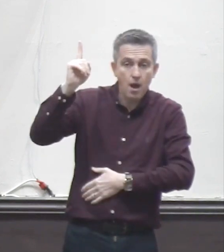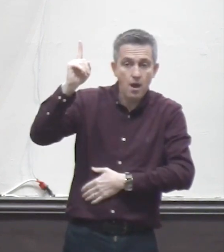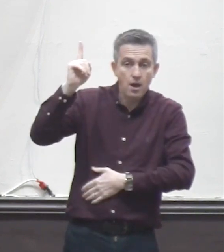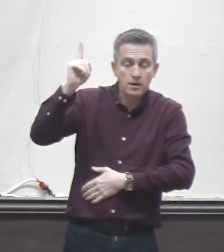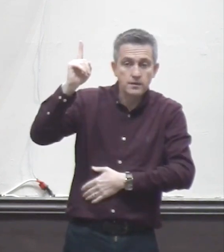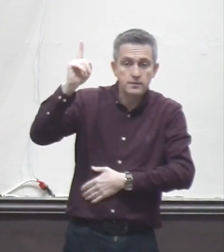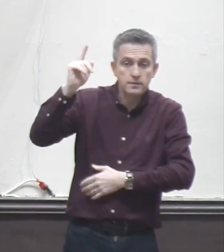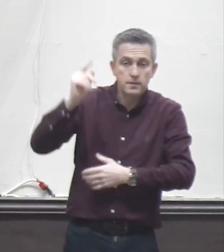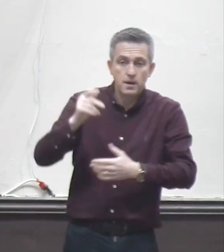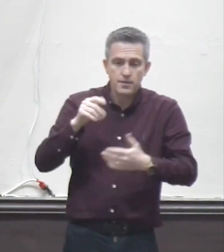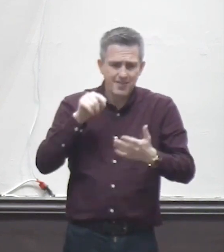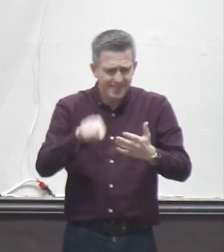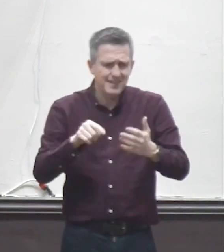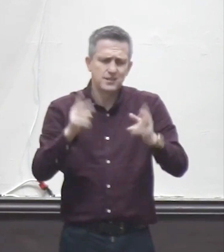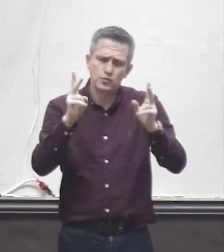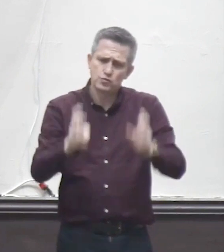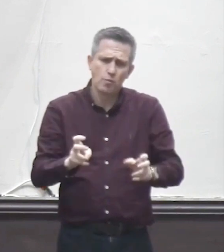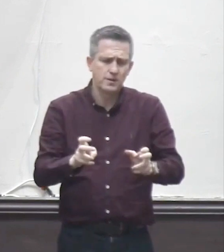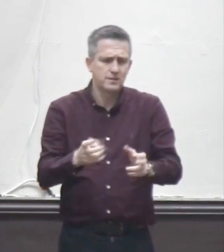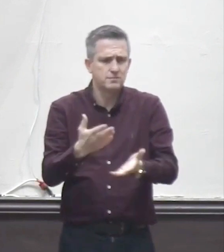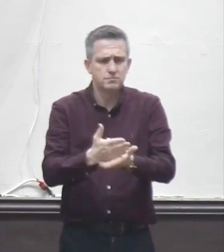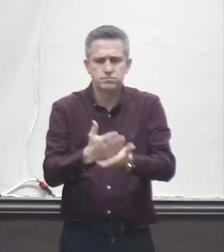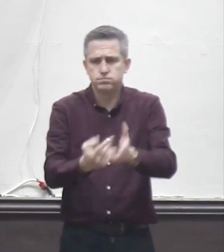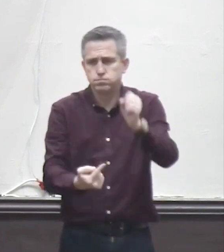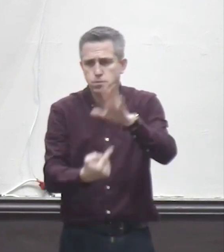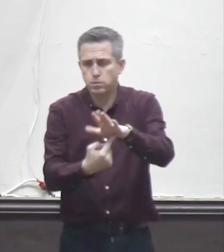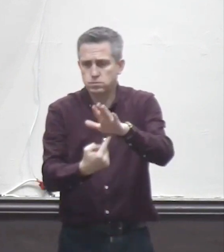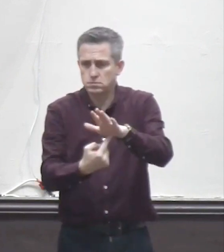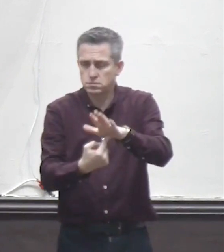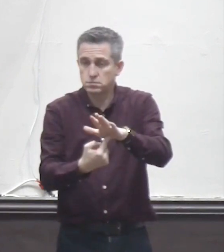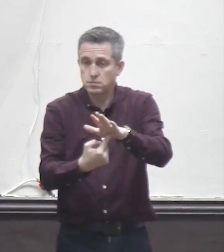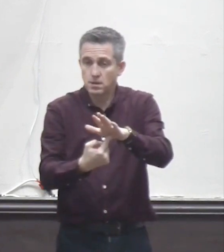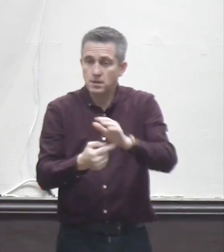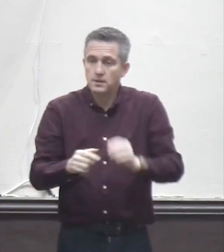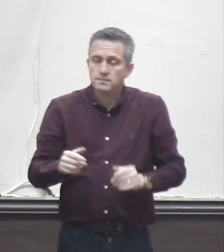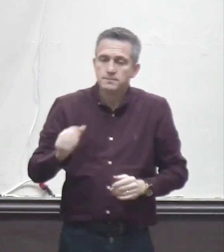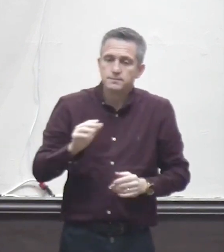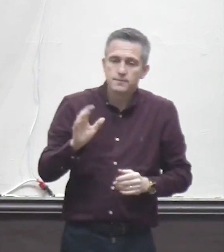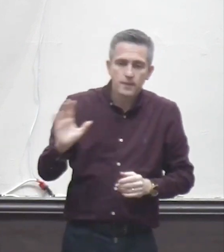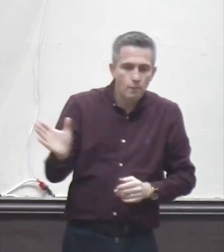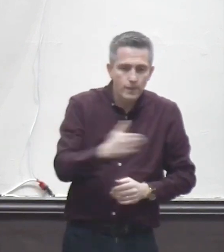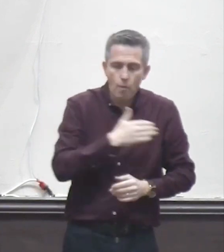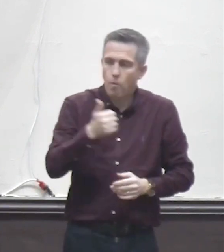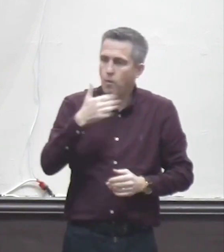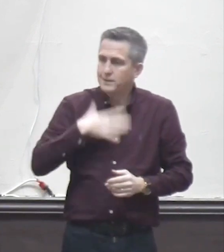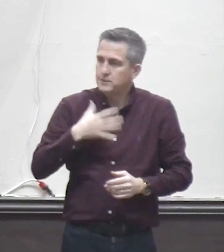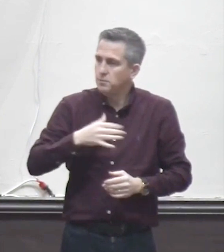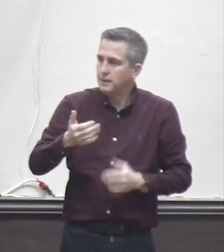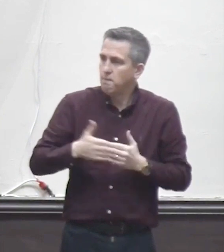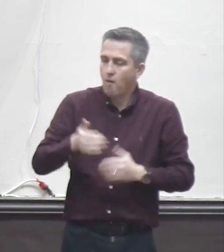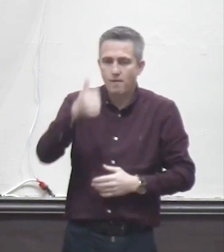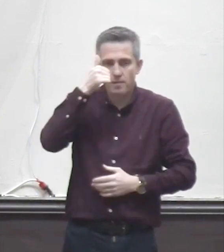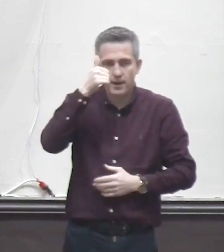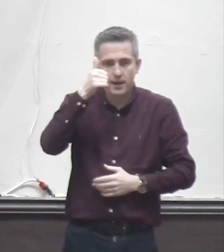this particular topic is. It's a very serious issue and a very detailed of a topic. And the